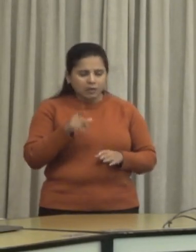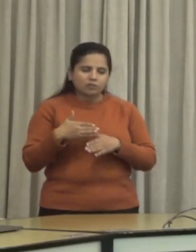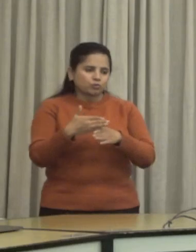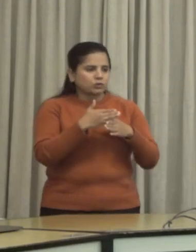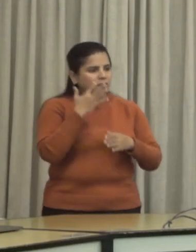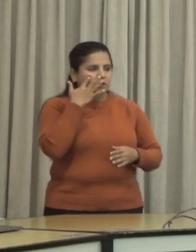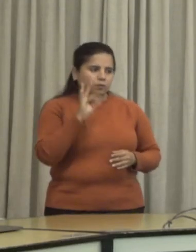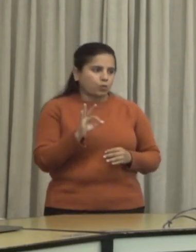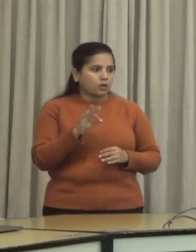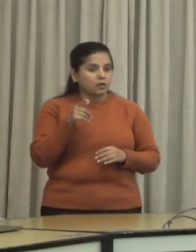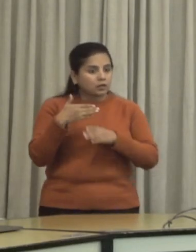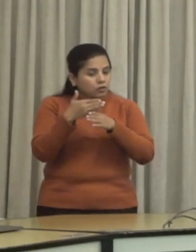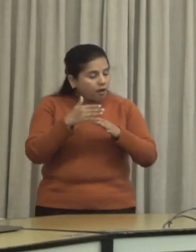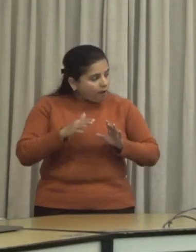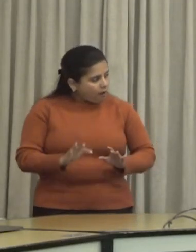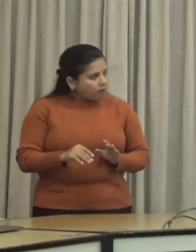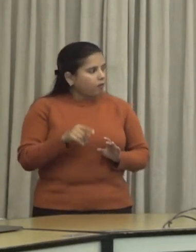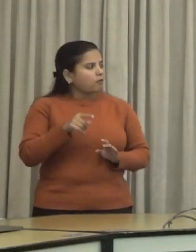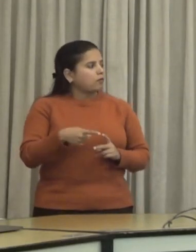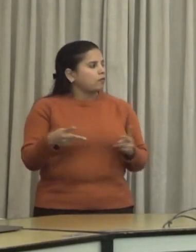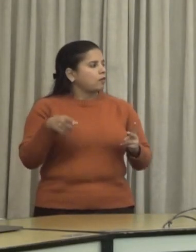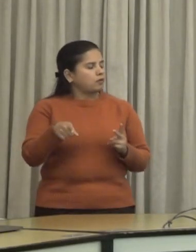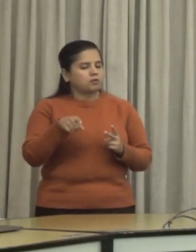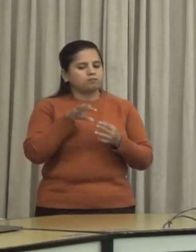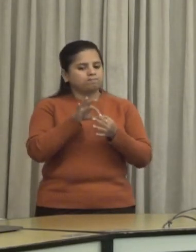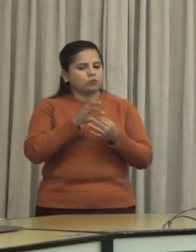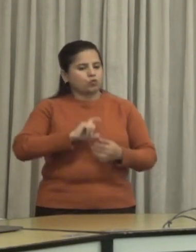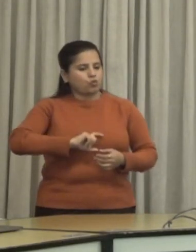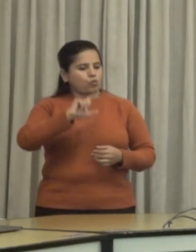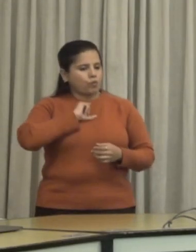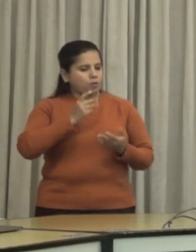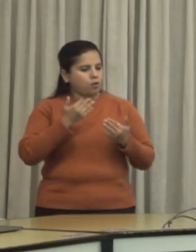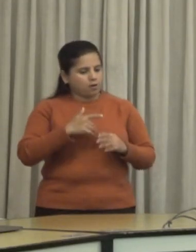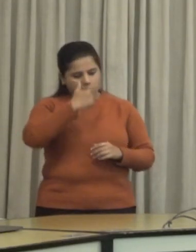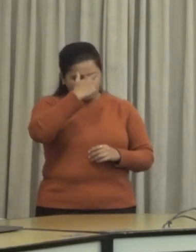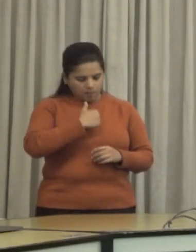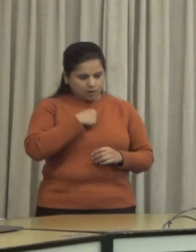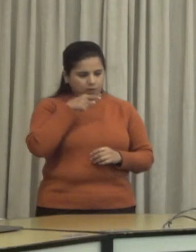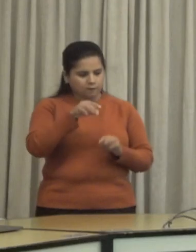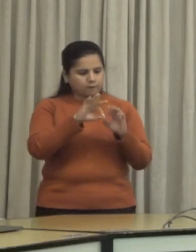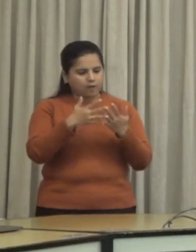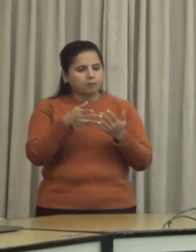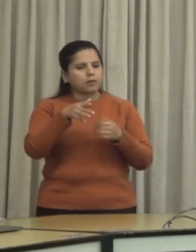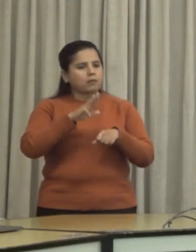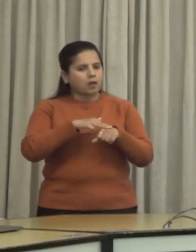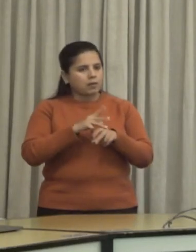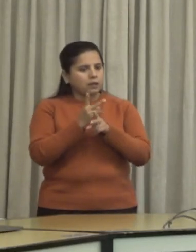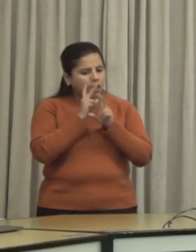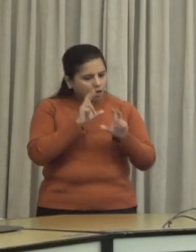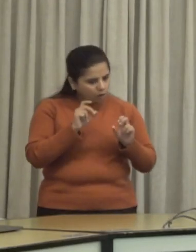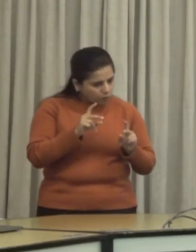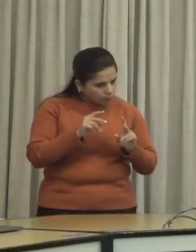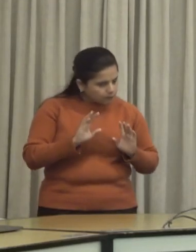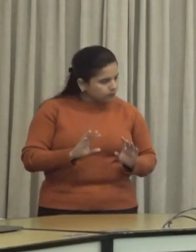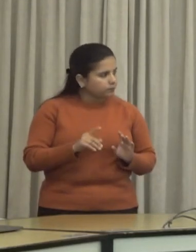shared. And when it is shared, we develop a confidence between a person and a family members and caregivers.